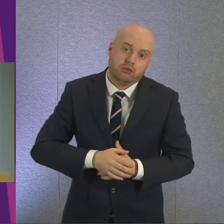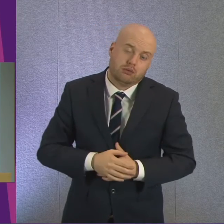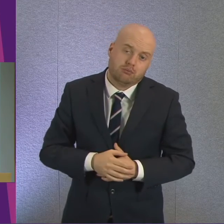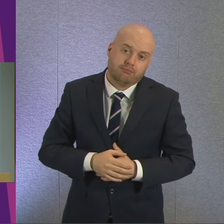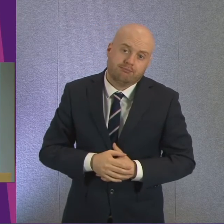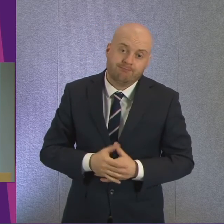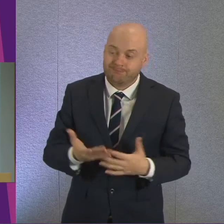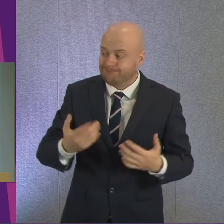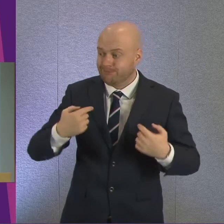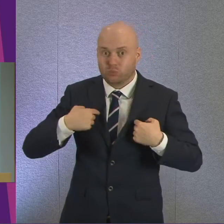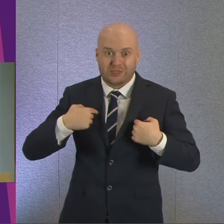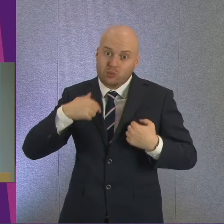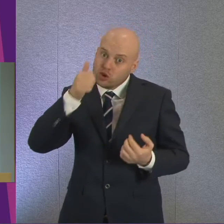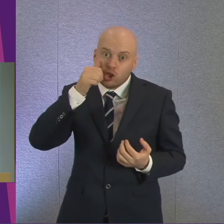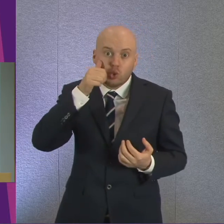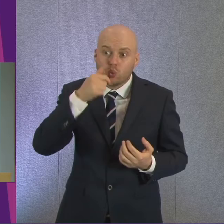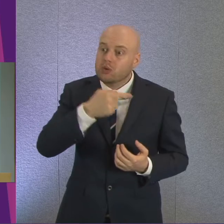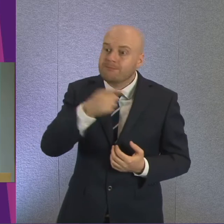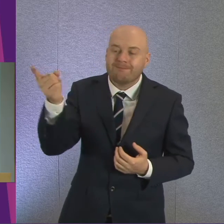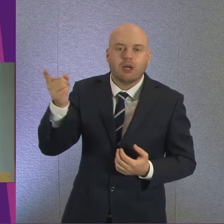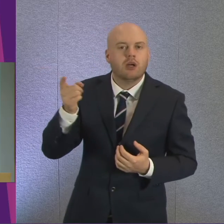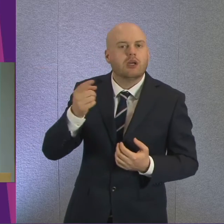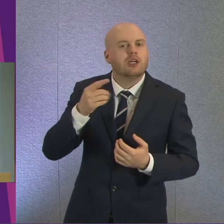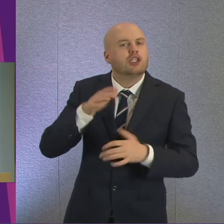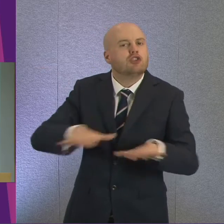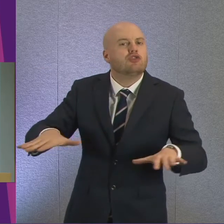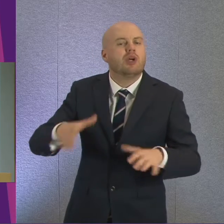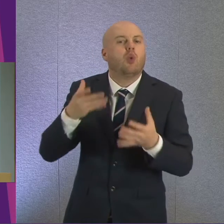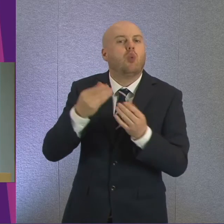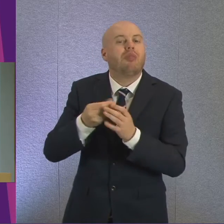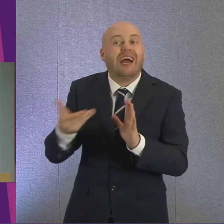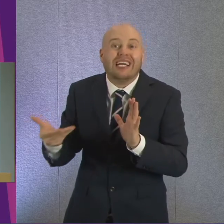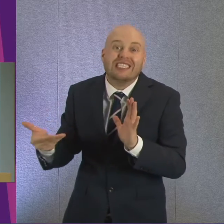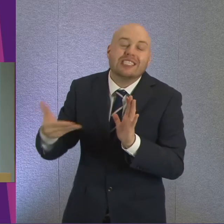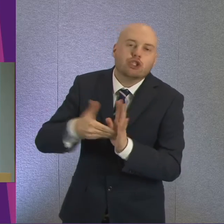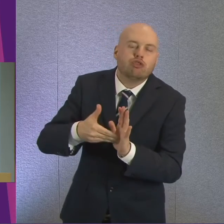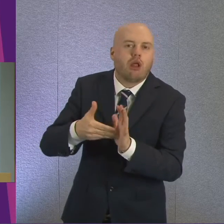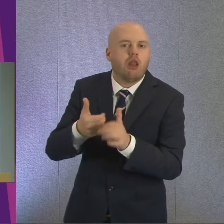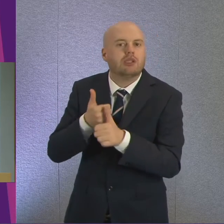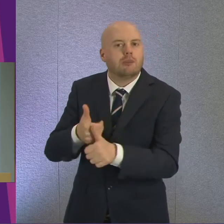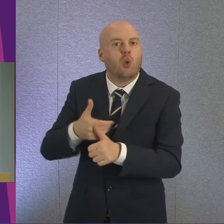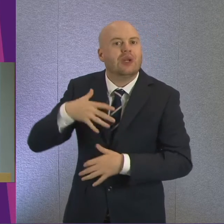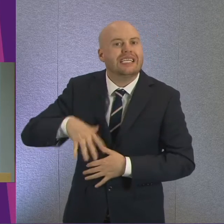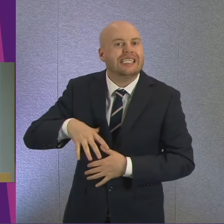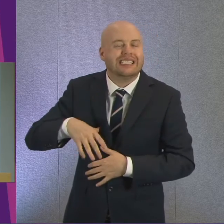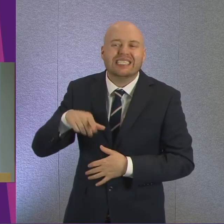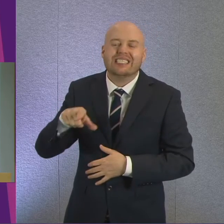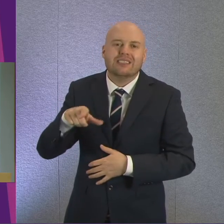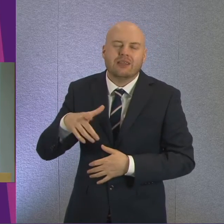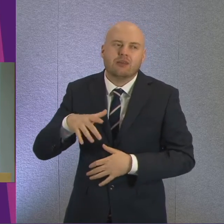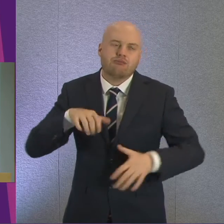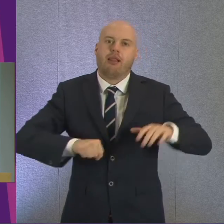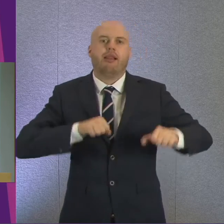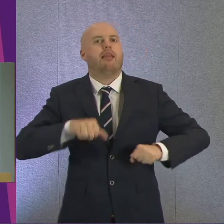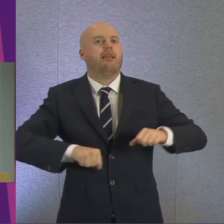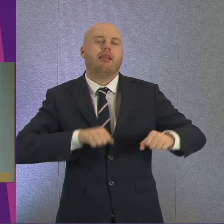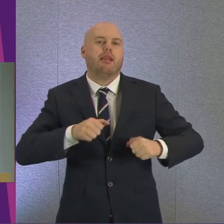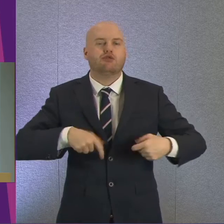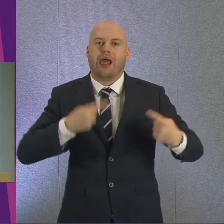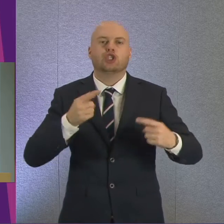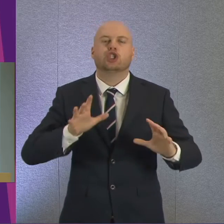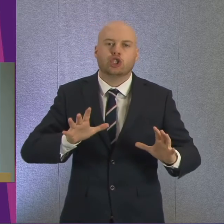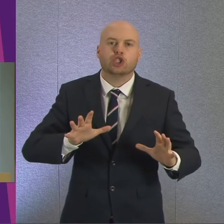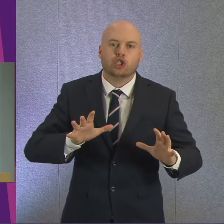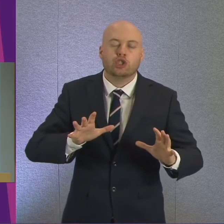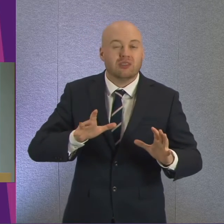with additional support needs may be finding this particularly challenging, and that's why we've developed advice for parents and carers to enable